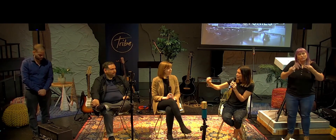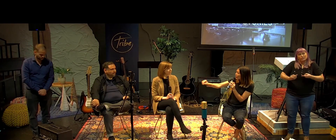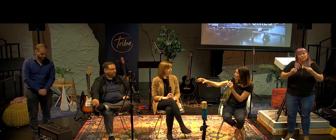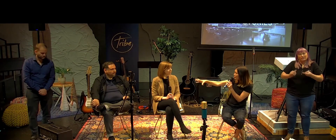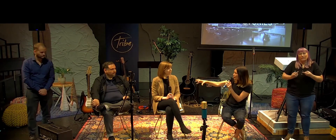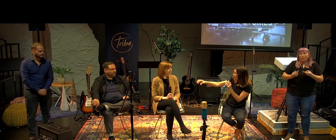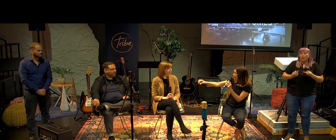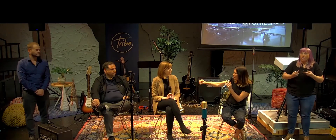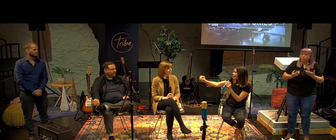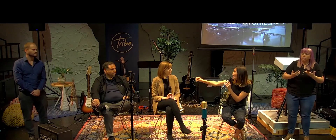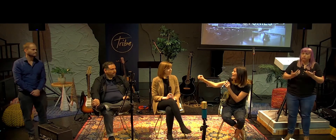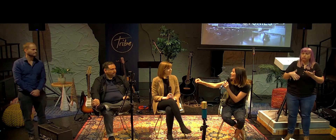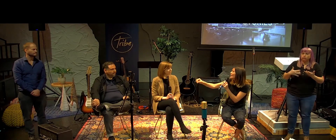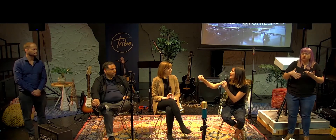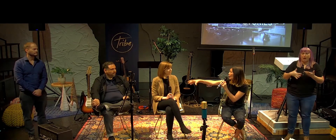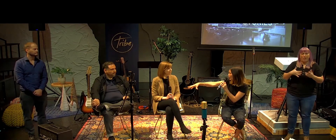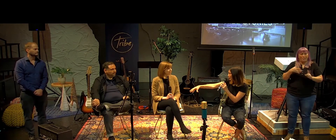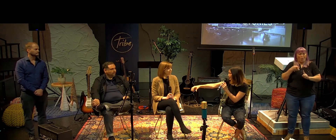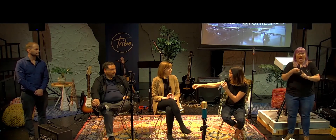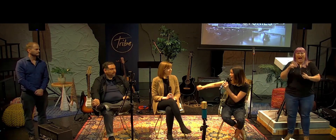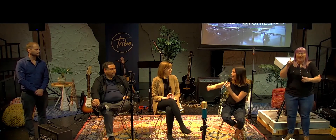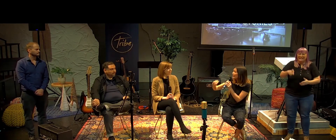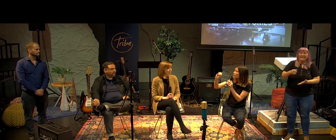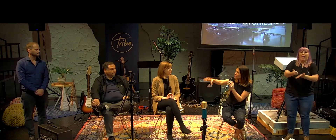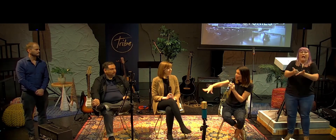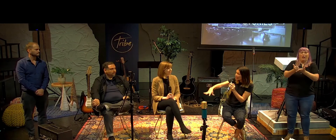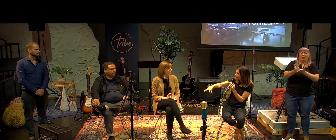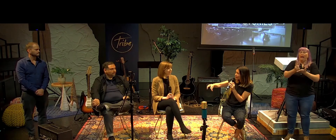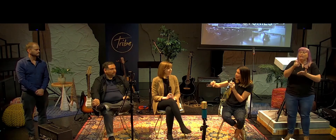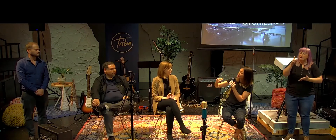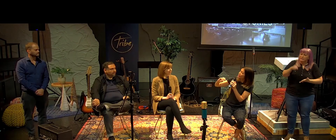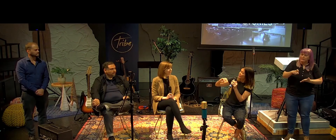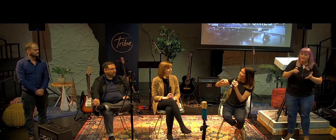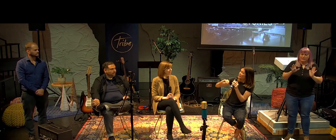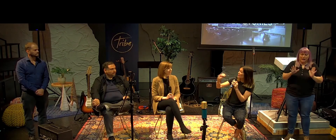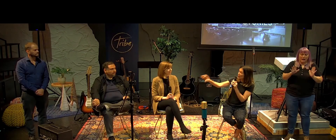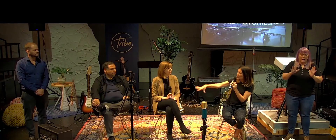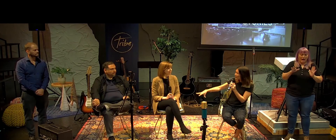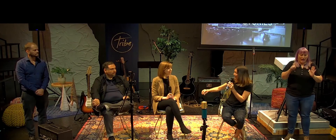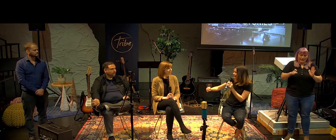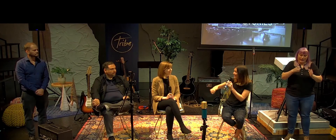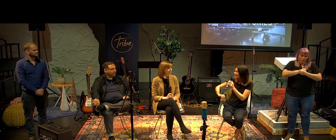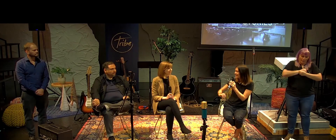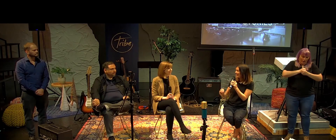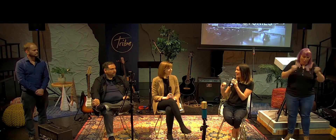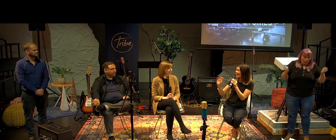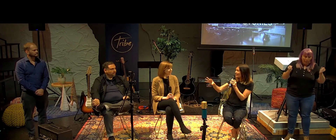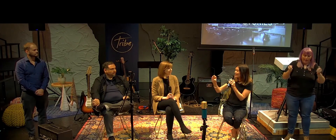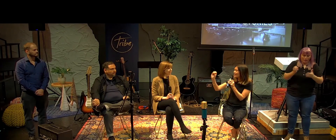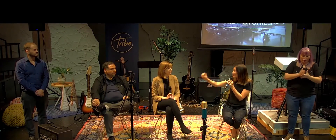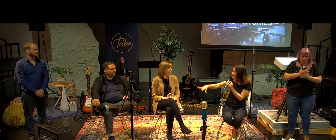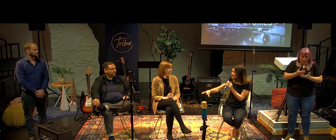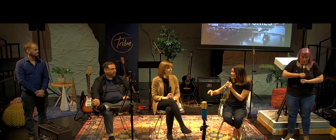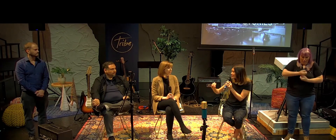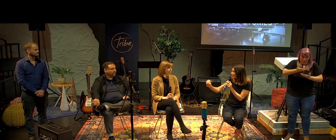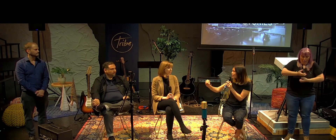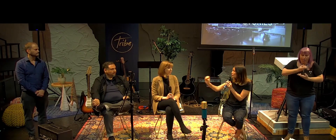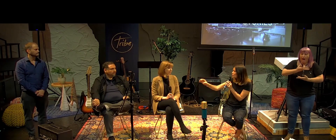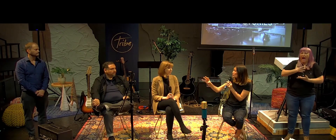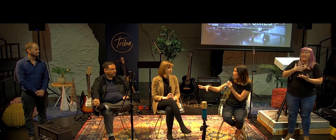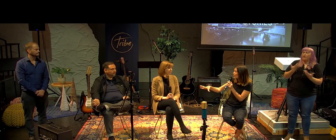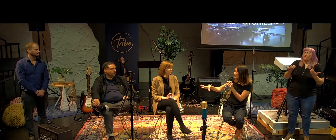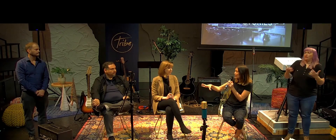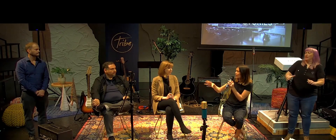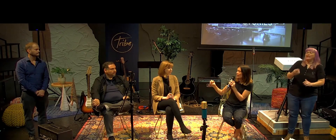And you got to a point where you're like, I need help. I need to share. I need to be open. I need to take chances. I need to